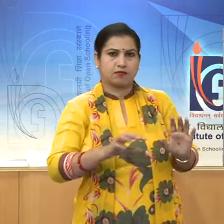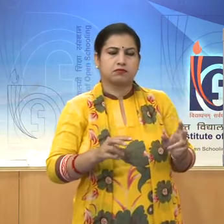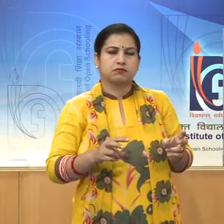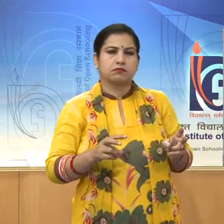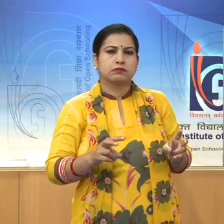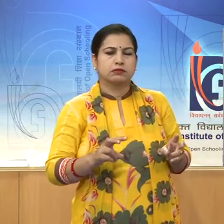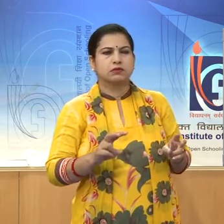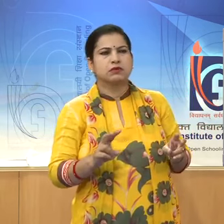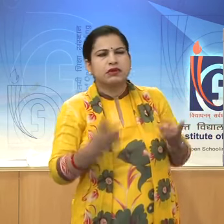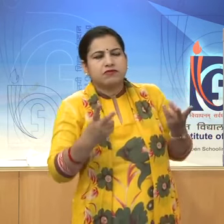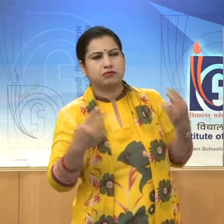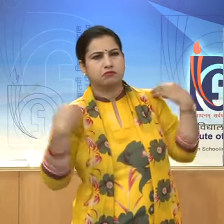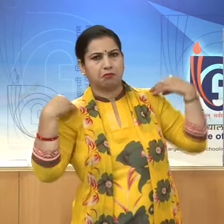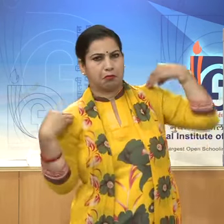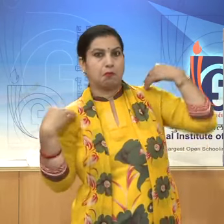unusual angle.